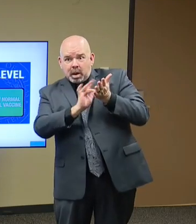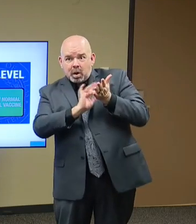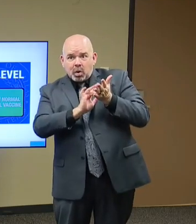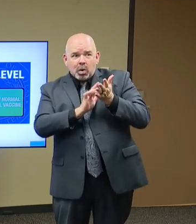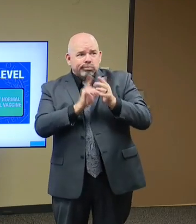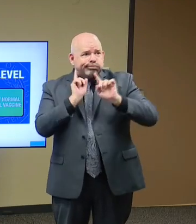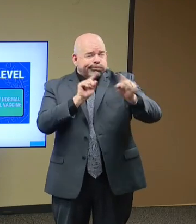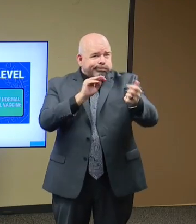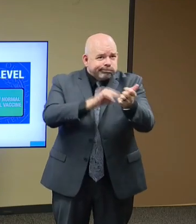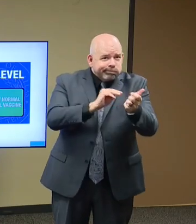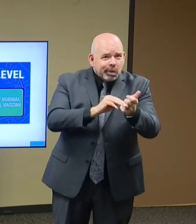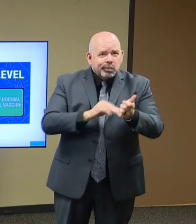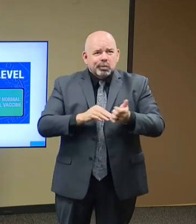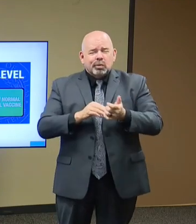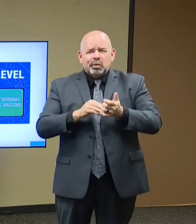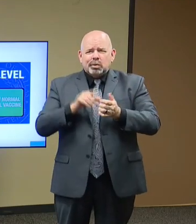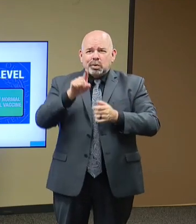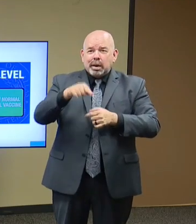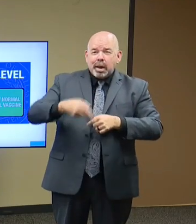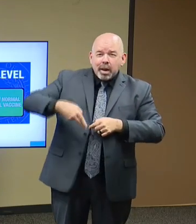doctor, about getting that medical care